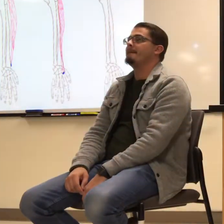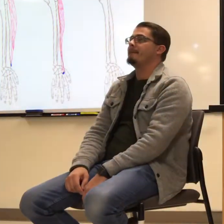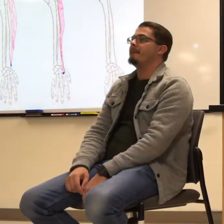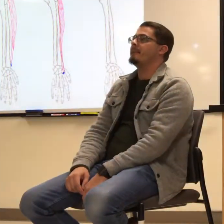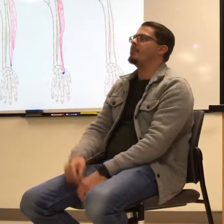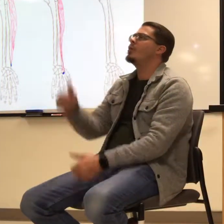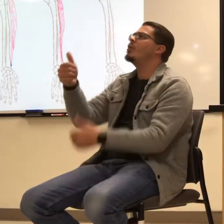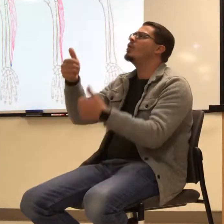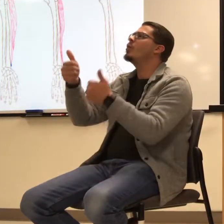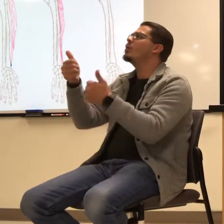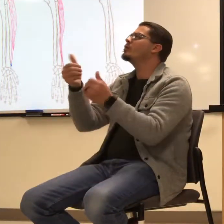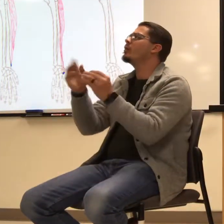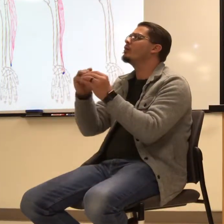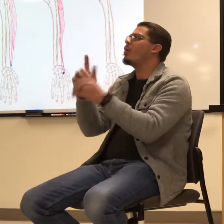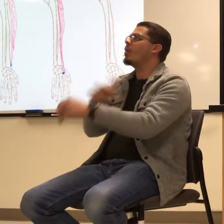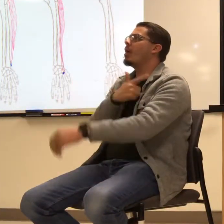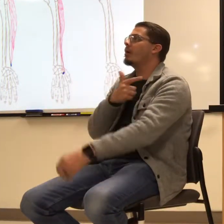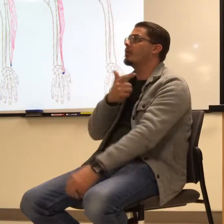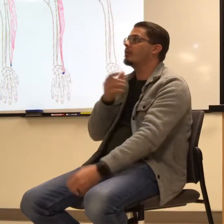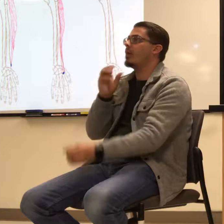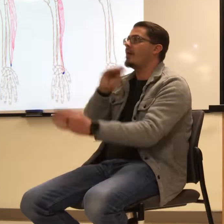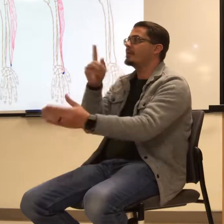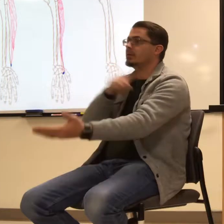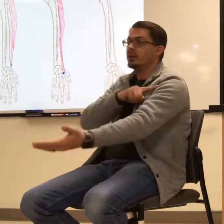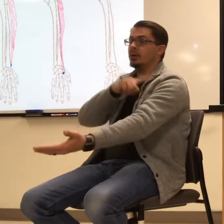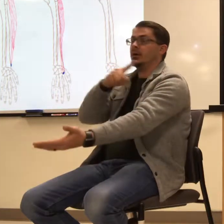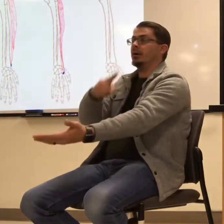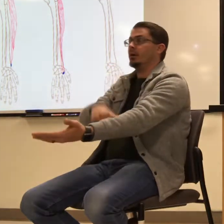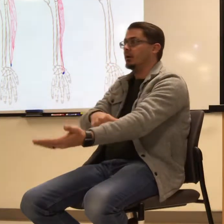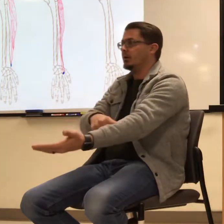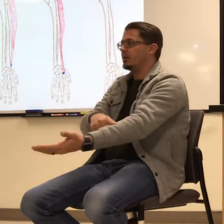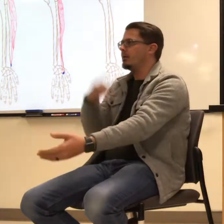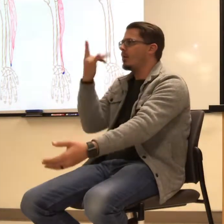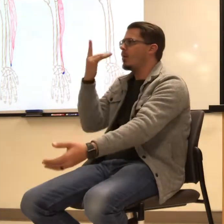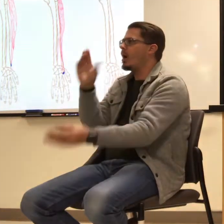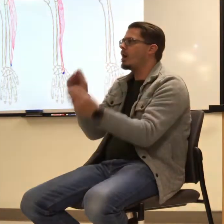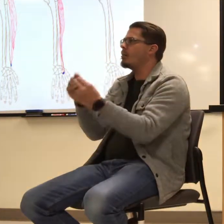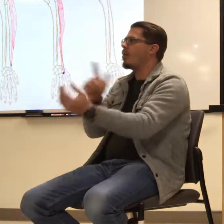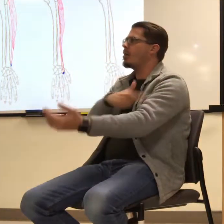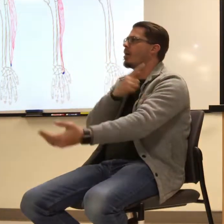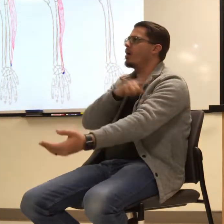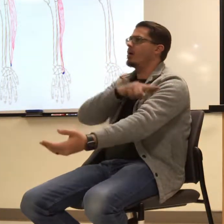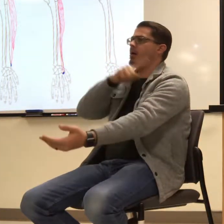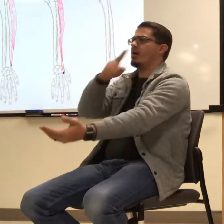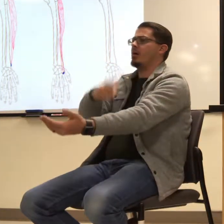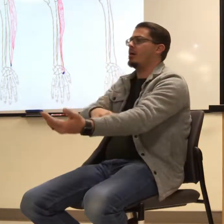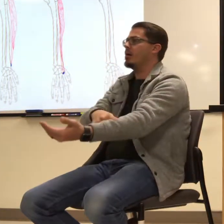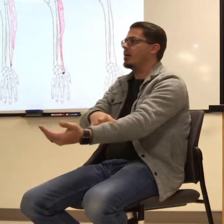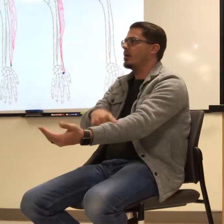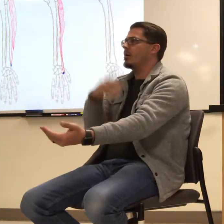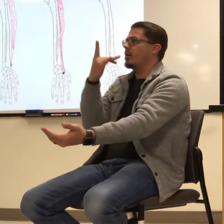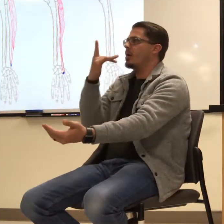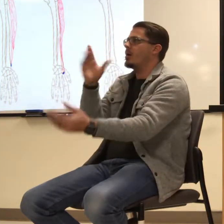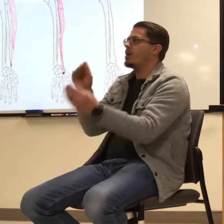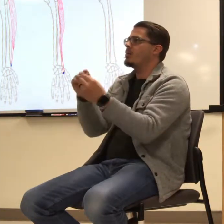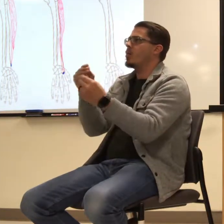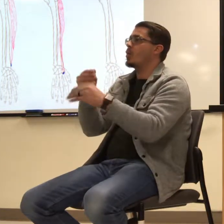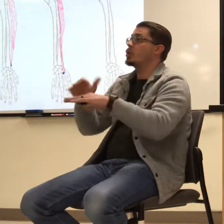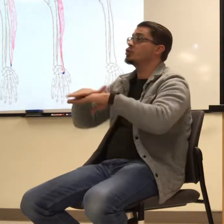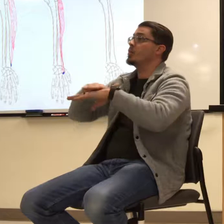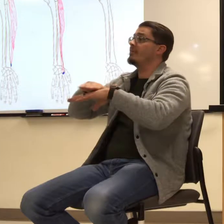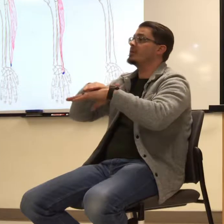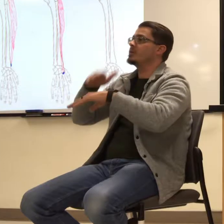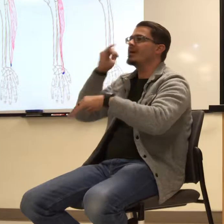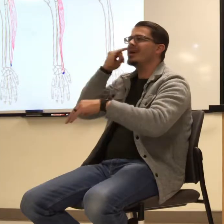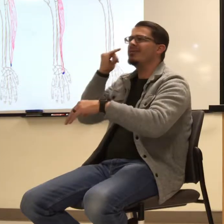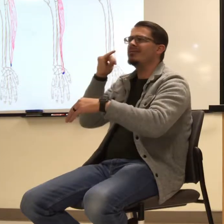Well, which one's the longest? Well, obviously the one that's longer. Now, why is it longer? Why does it have to be longer to be more superficial? Well, if it's on